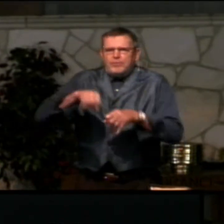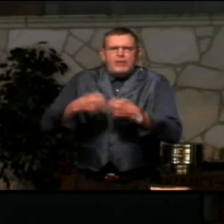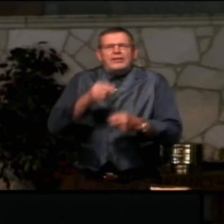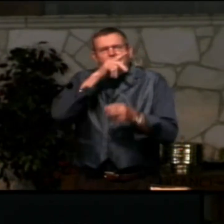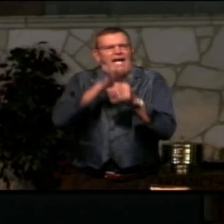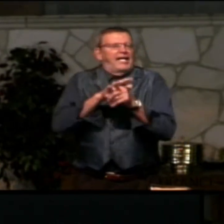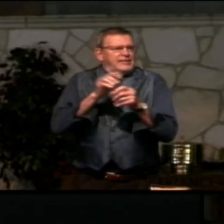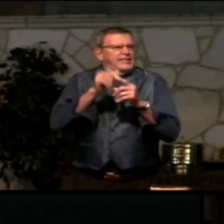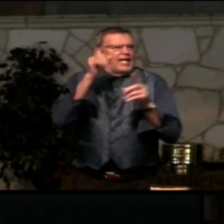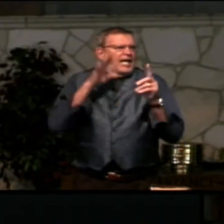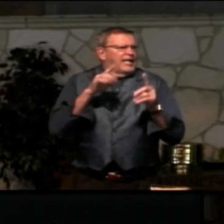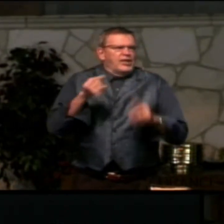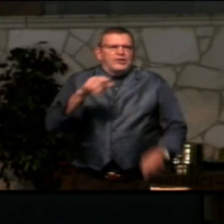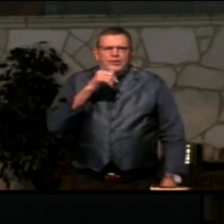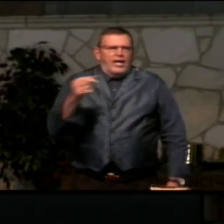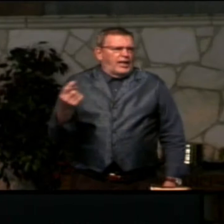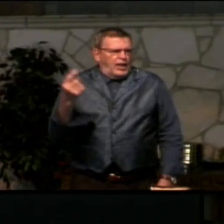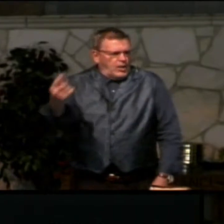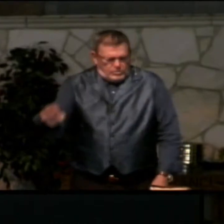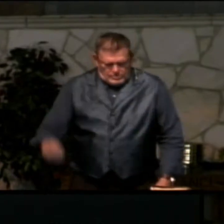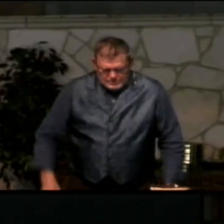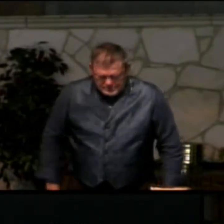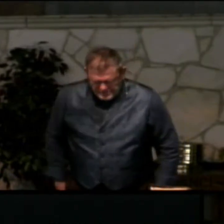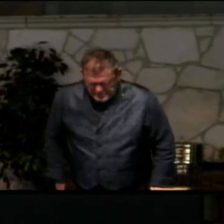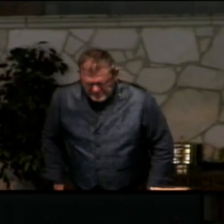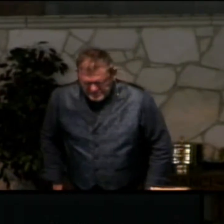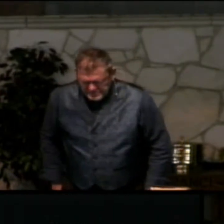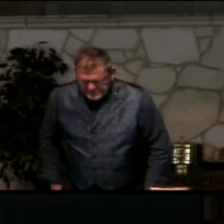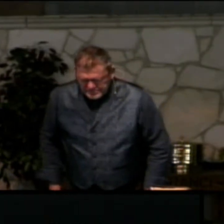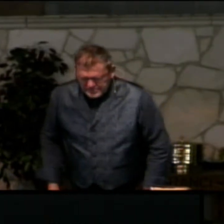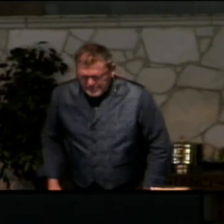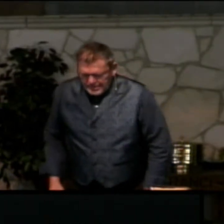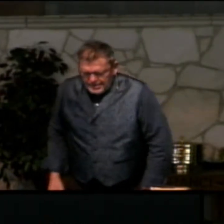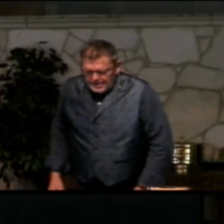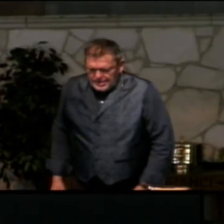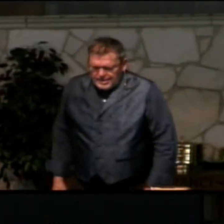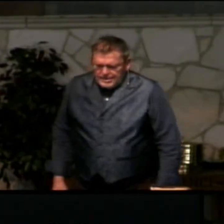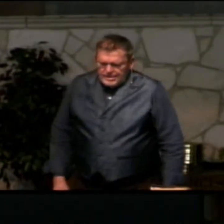If you've broken vows to God, you're not alone.